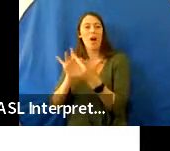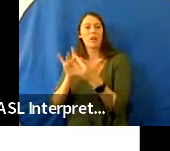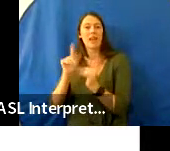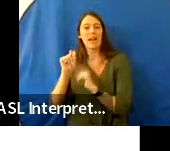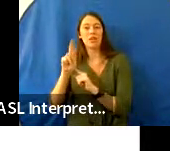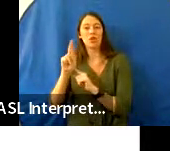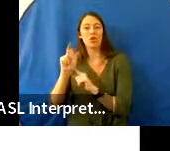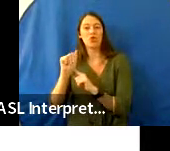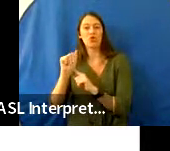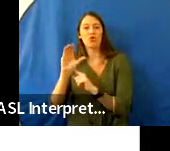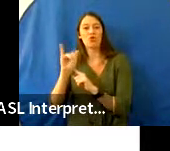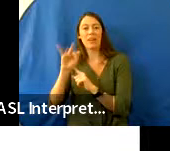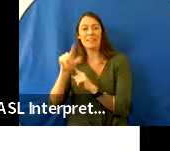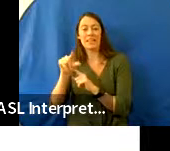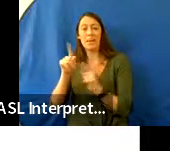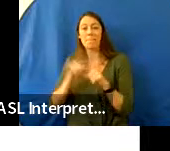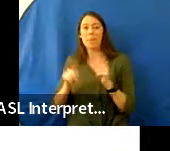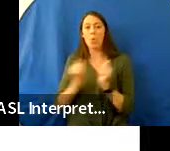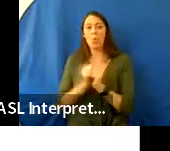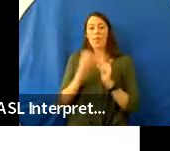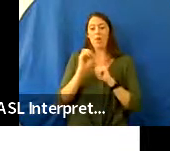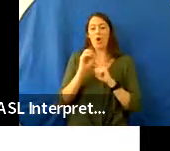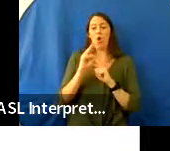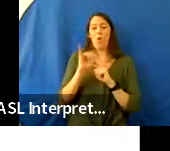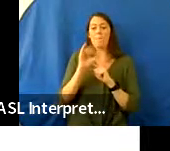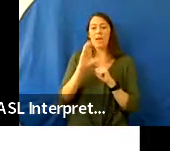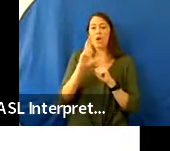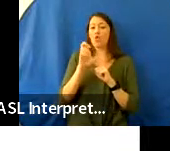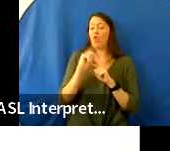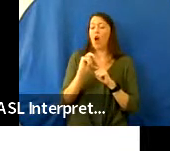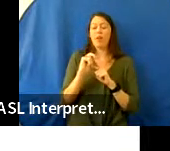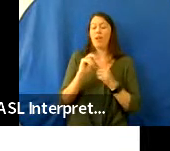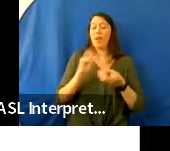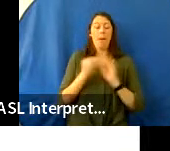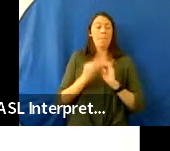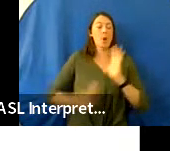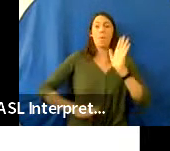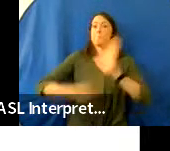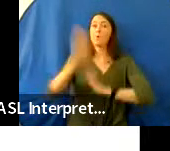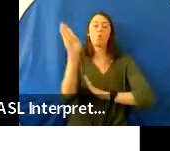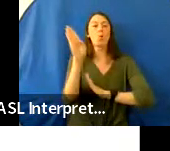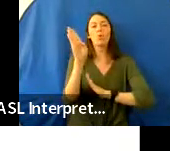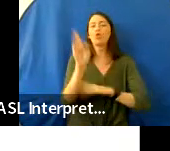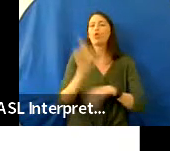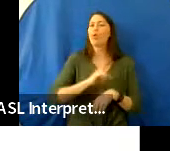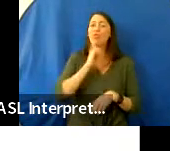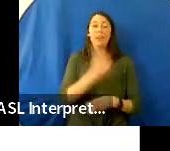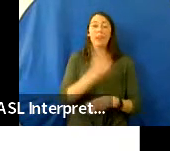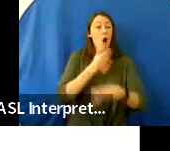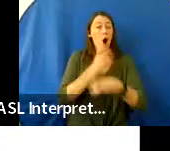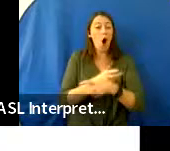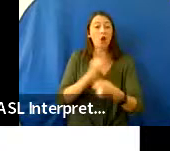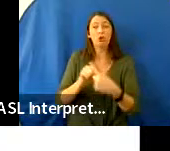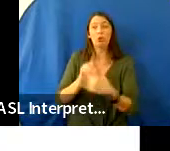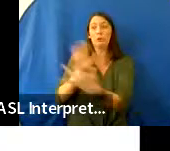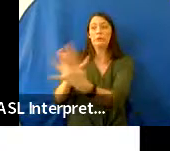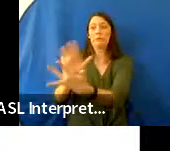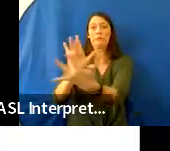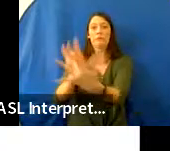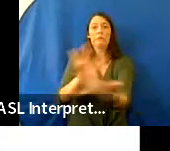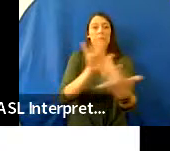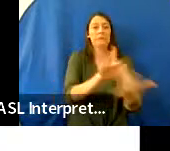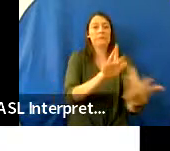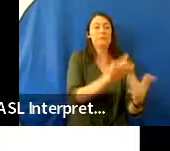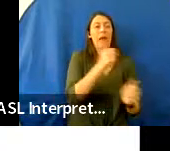so high that it was really beyond our daily capacity to reach every single individual who was a positive case. So we